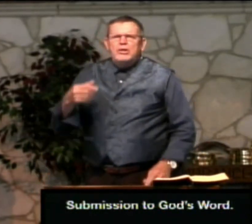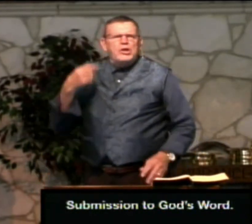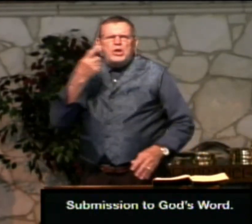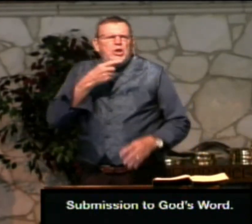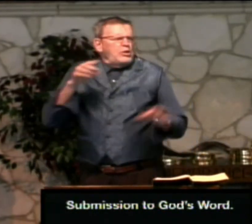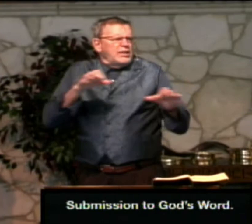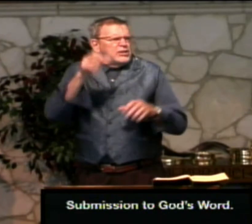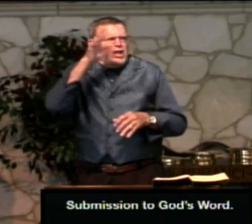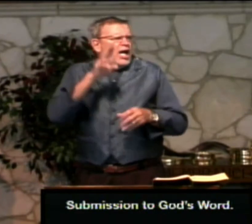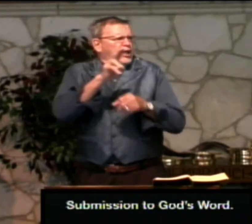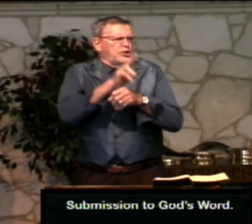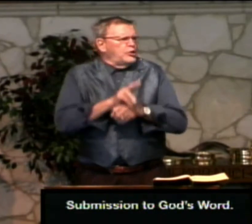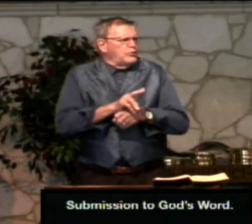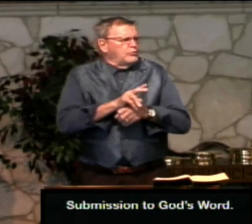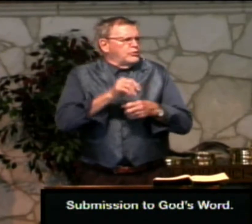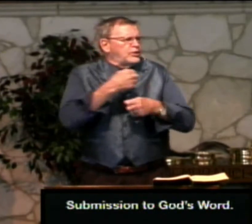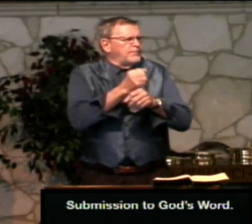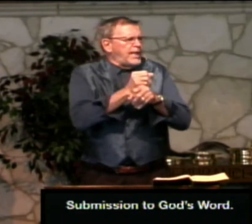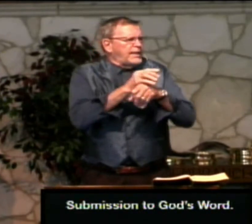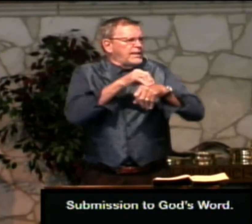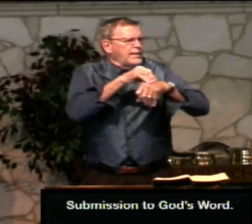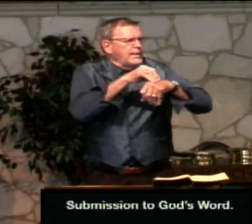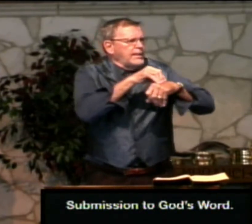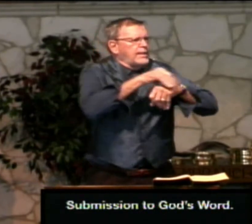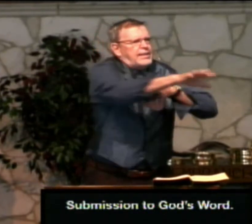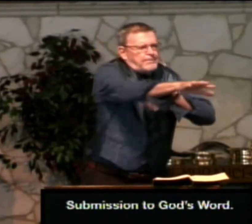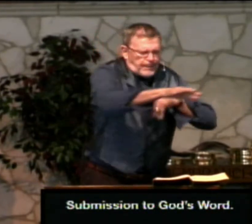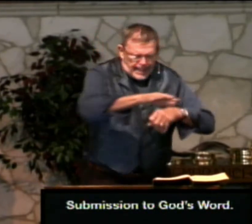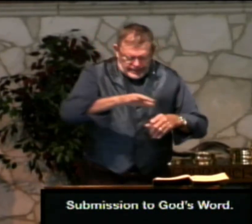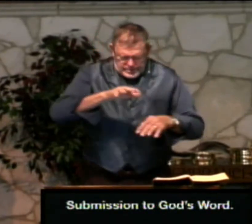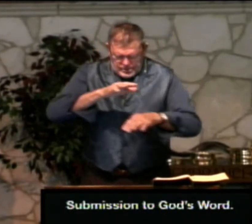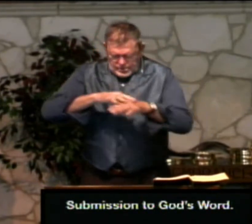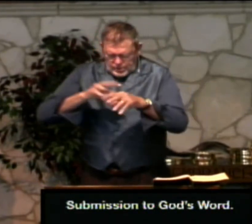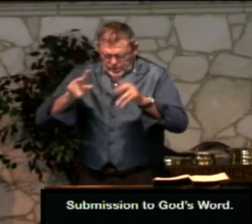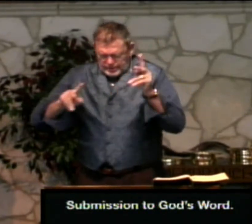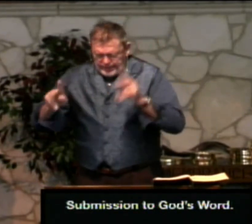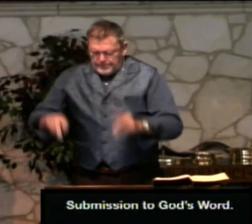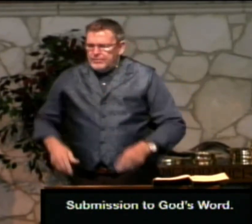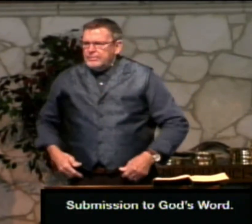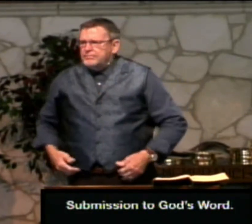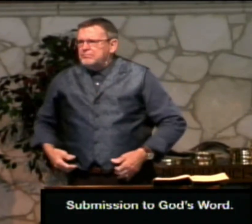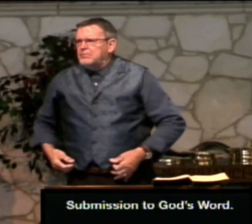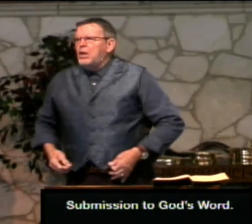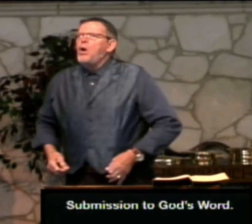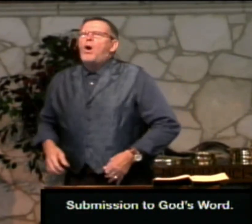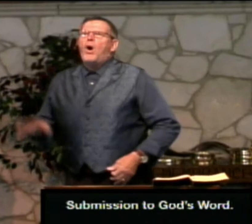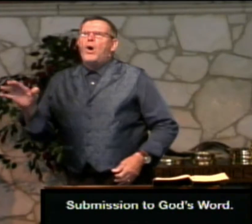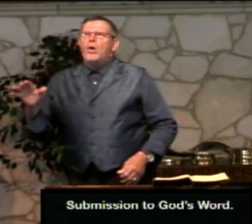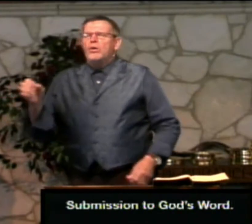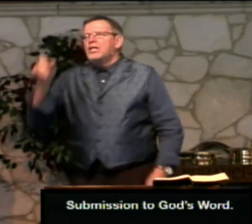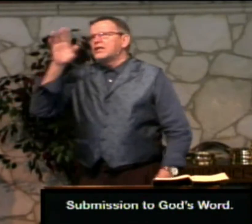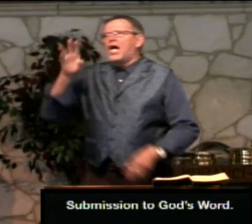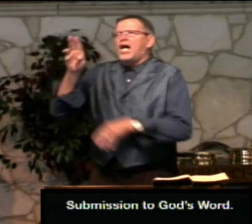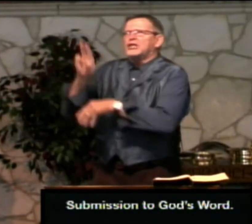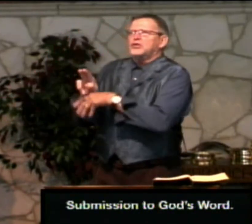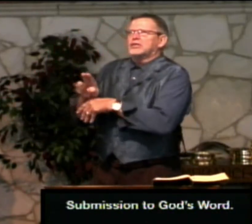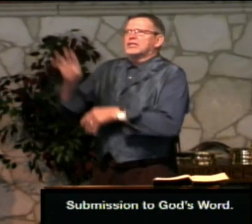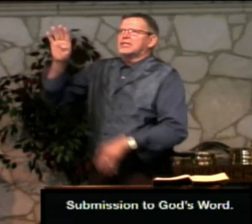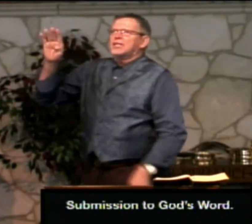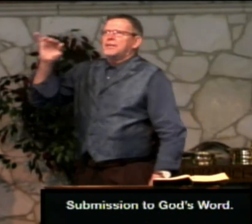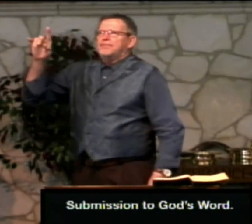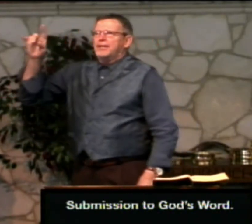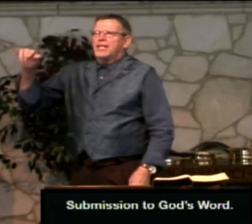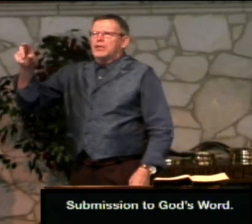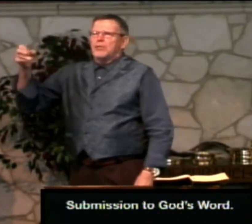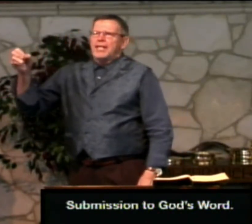You know, who does God use to make an impact on the people? Oh, God